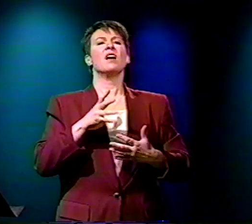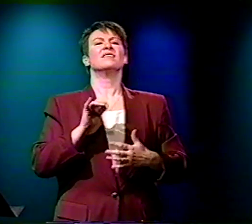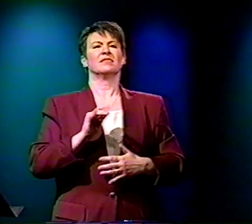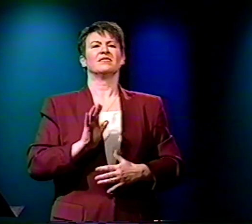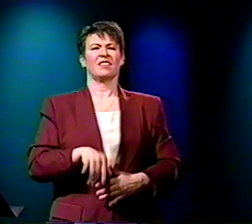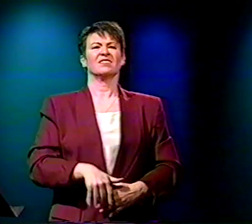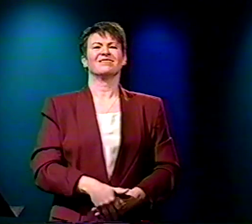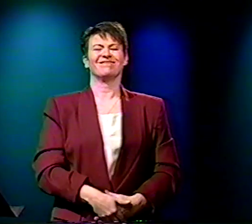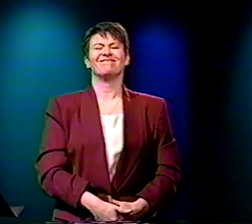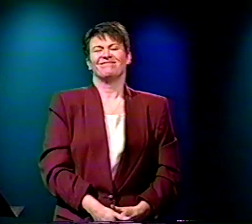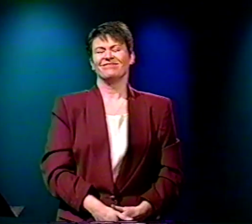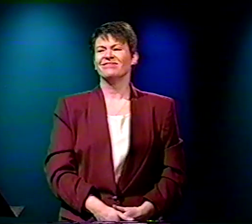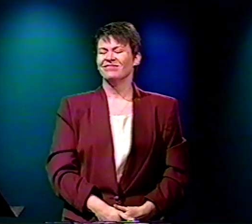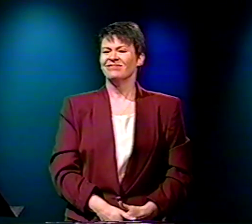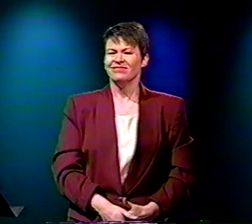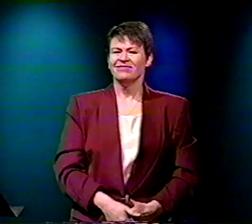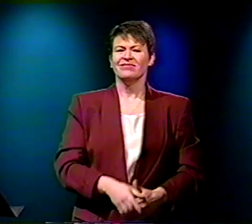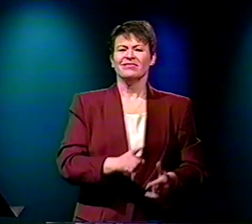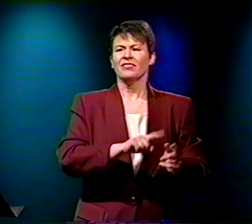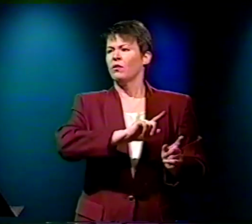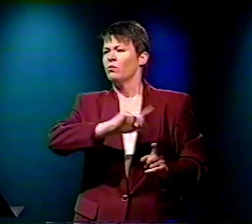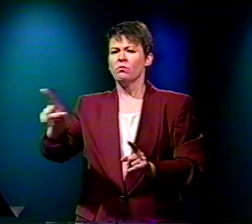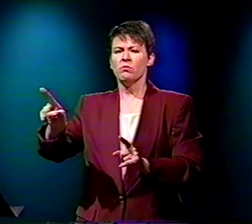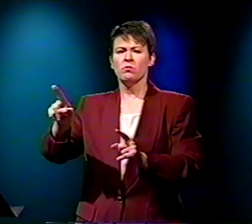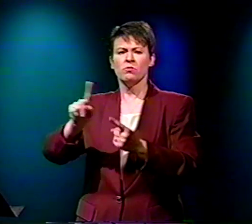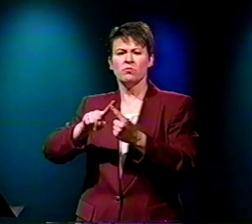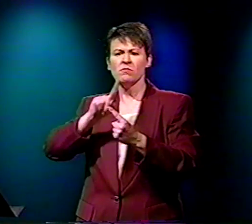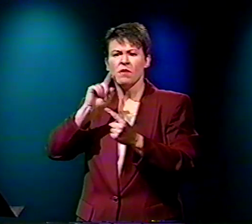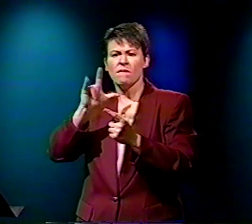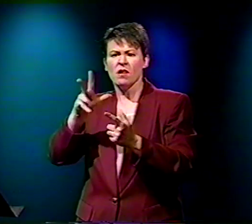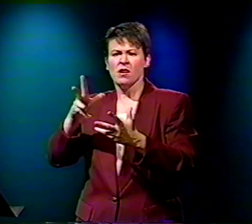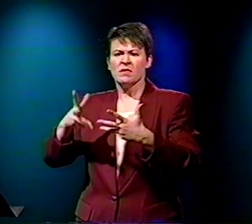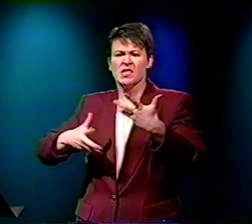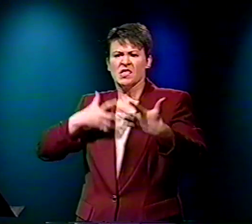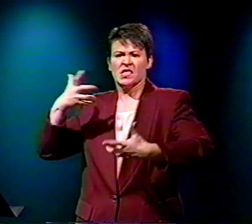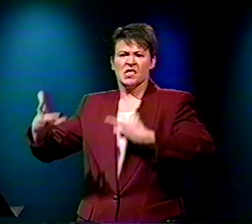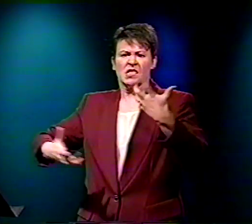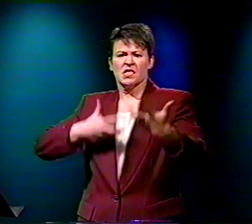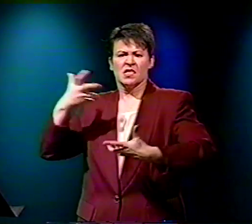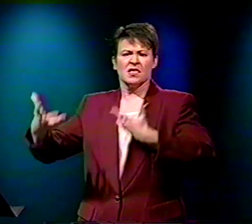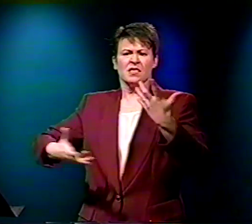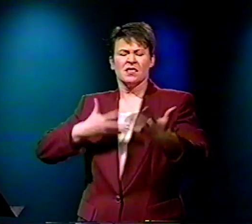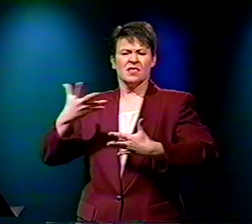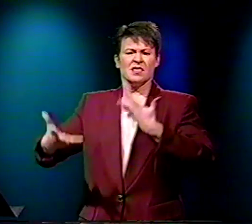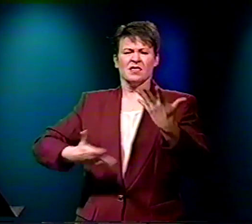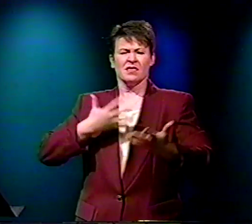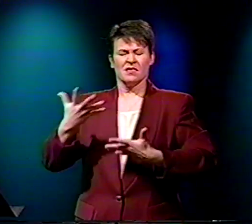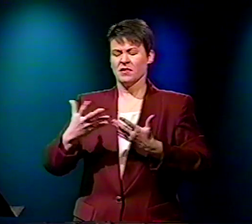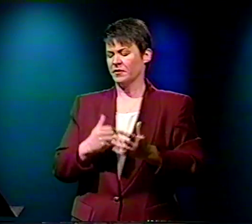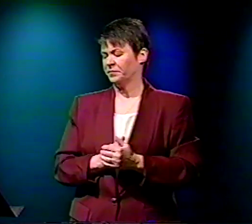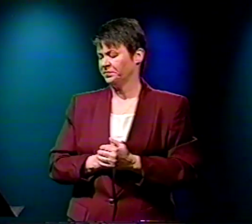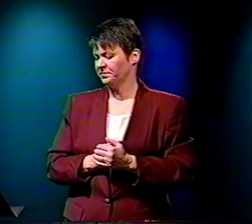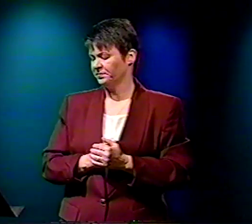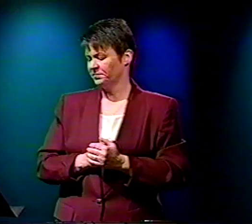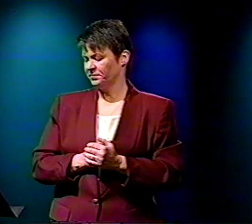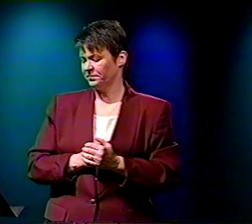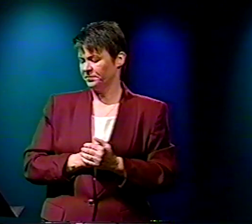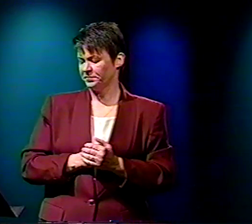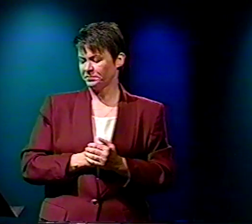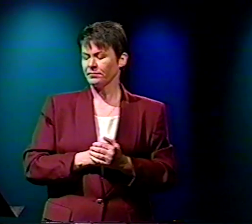for an explanation, it's like whatever explanation they get, it's like, okay. So they'll go to a deaf club and they, you know, have to get out all these